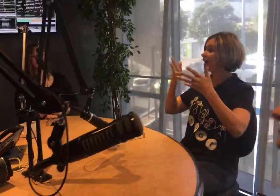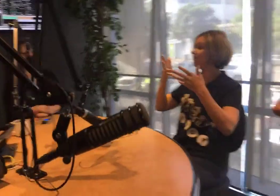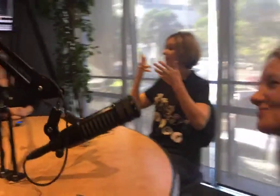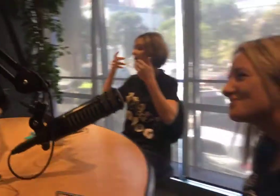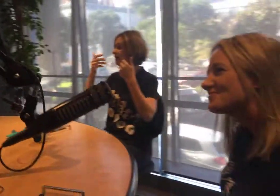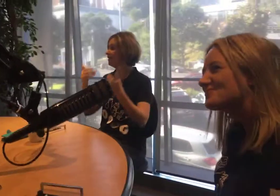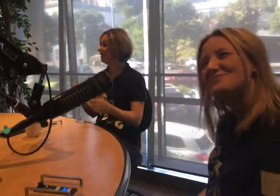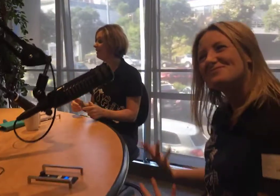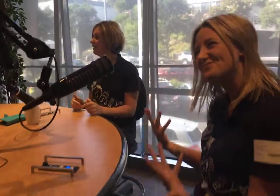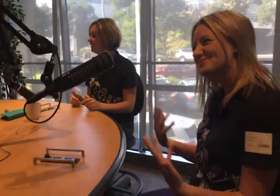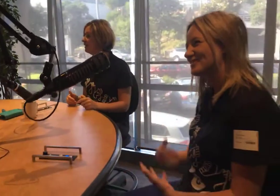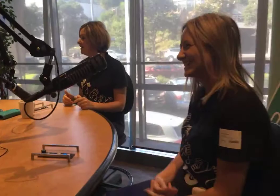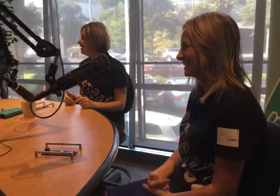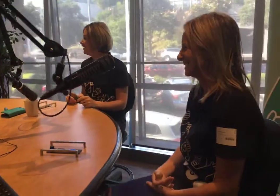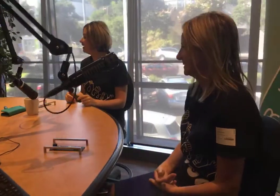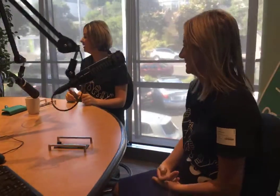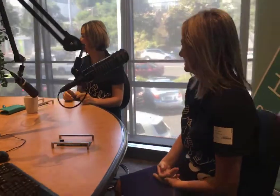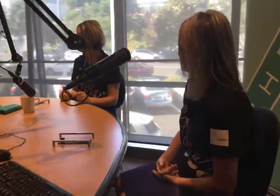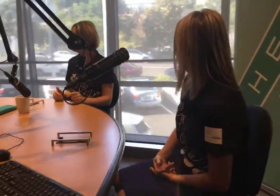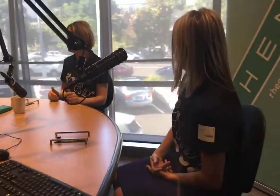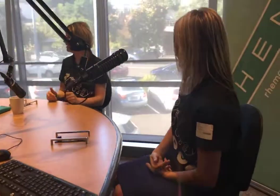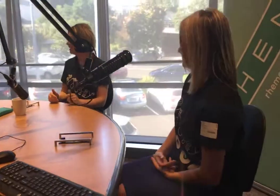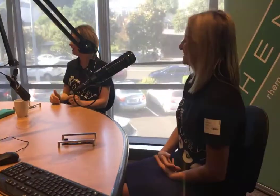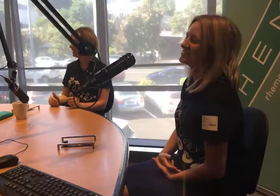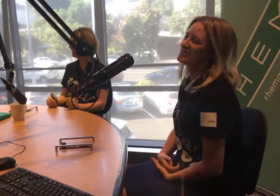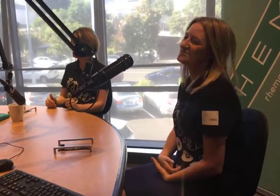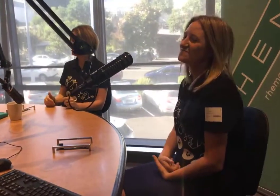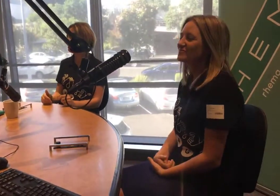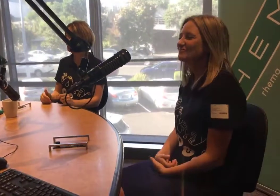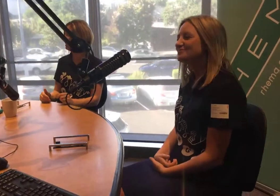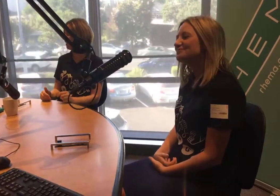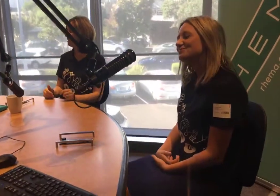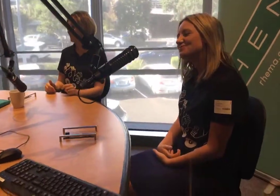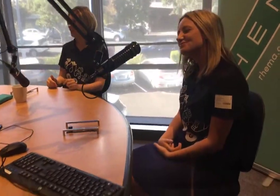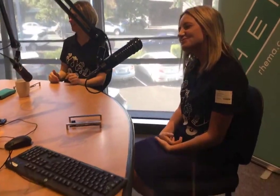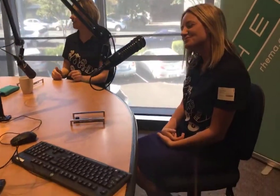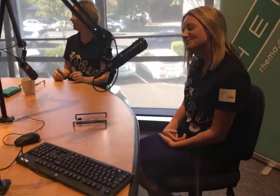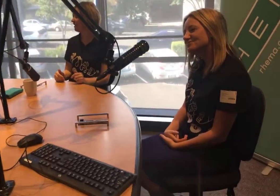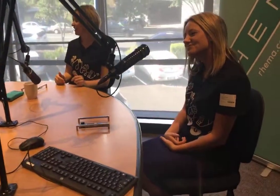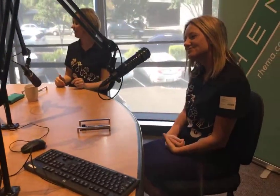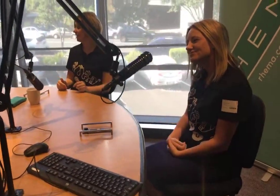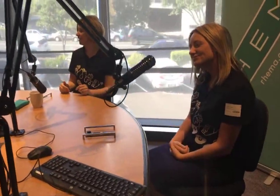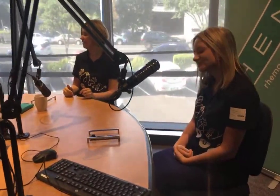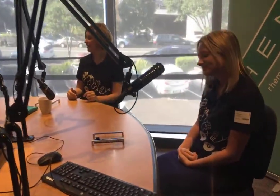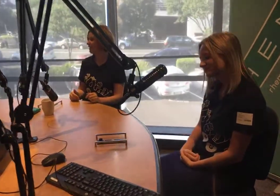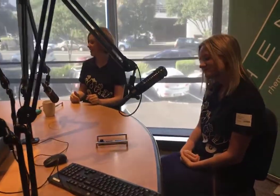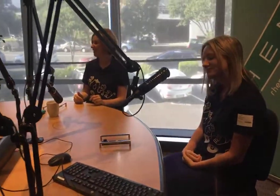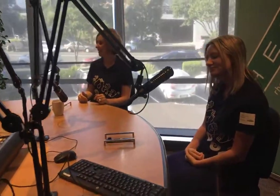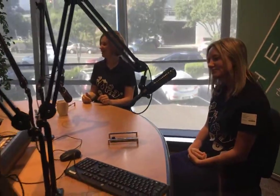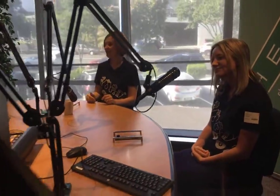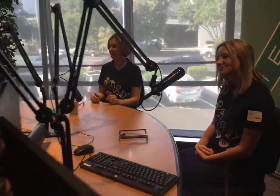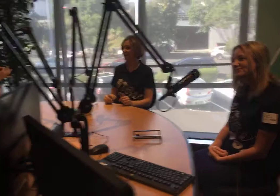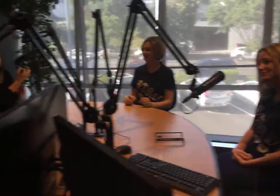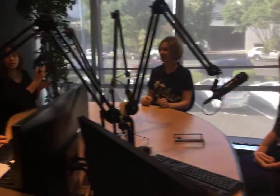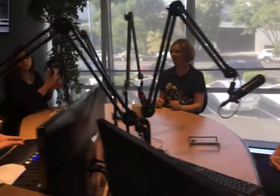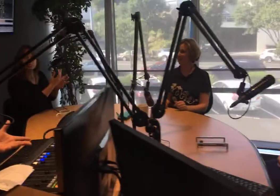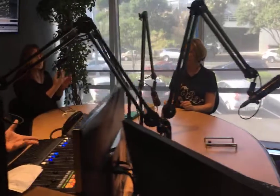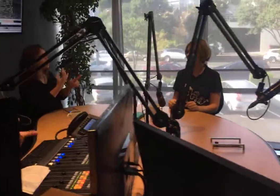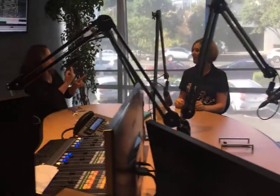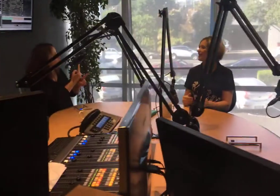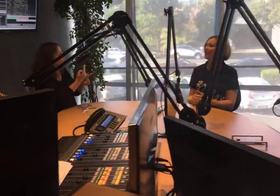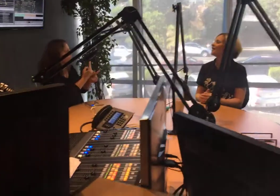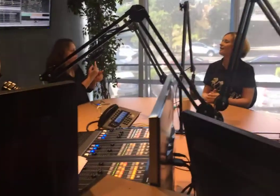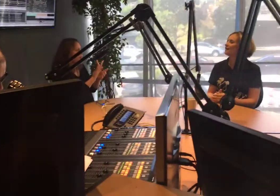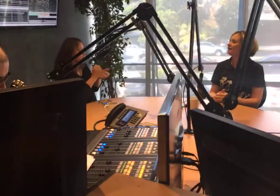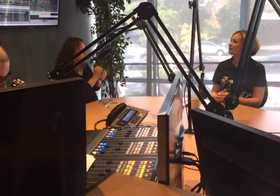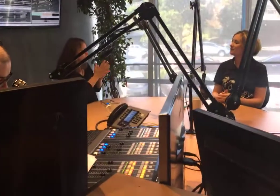and see, I've learned something already. We've taken a step forward in that regard. When it comes to what's happening